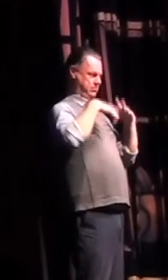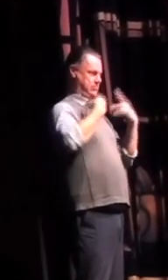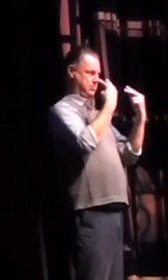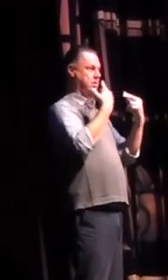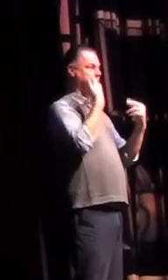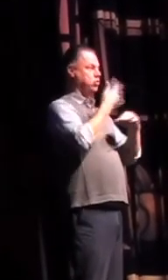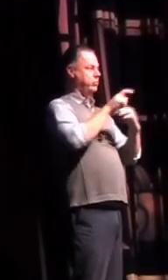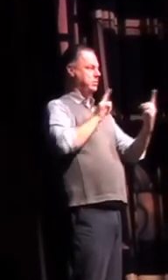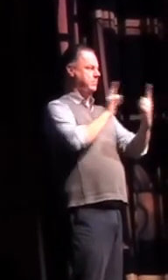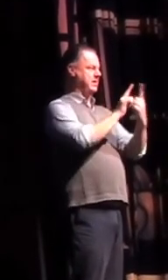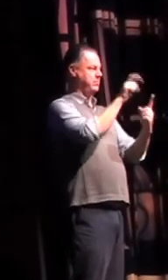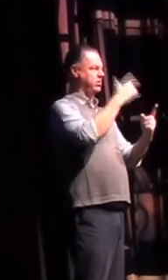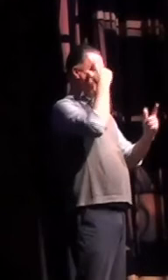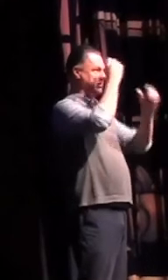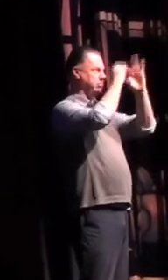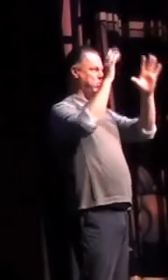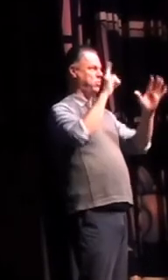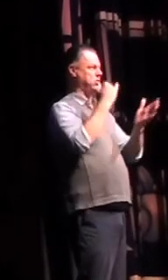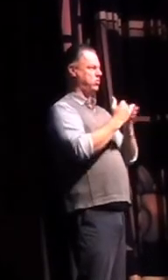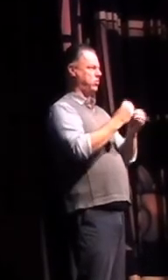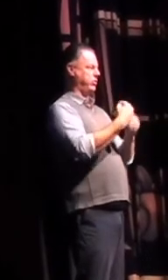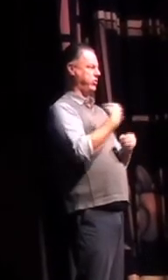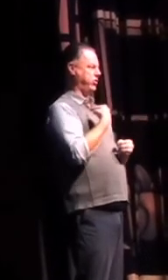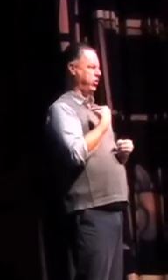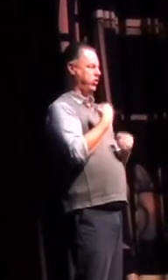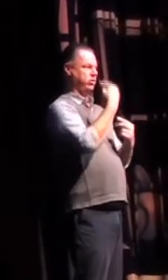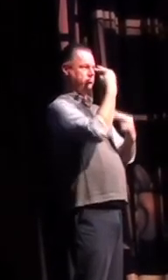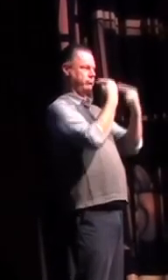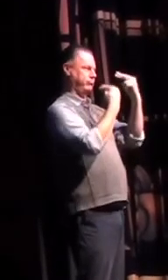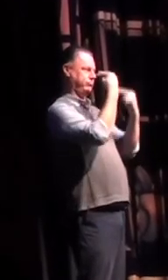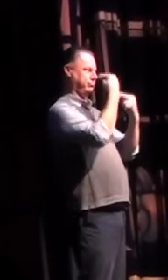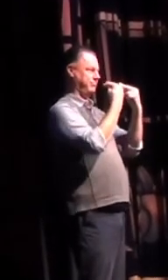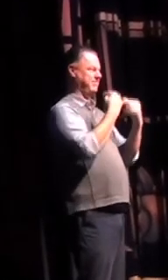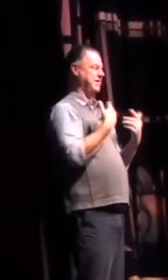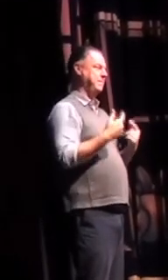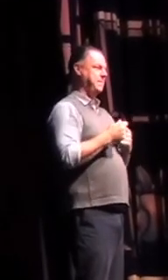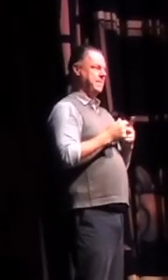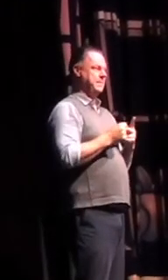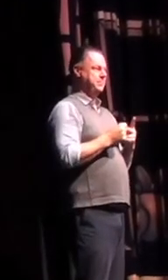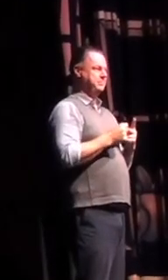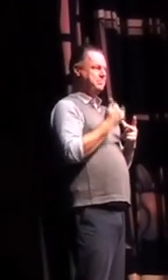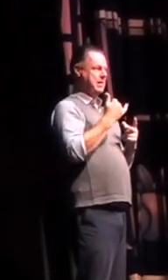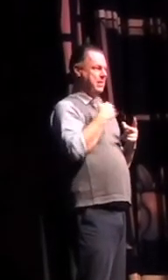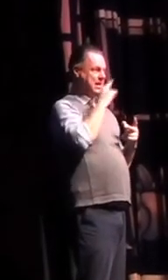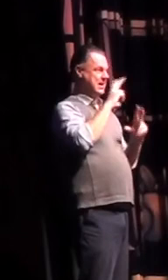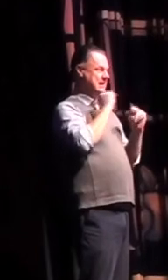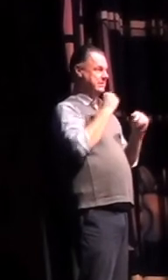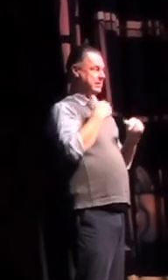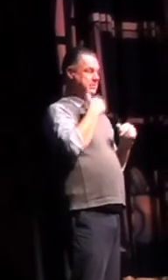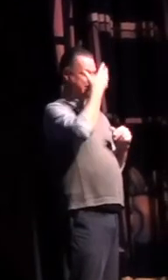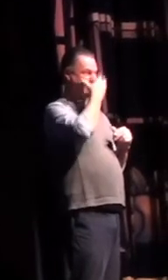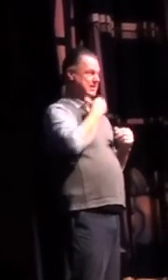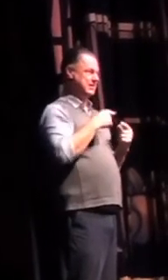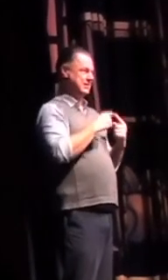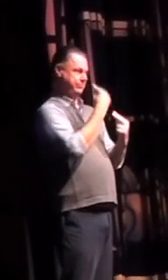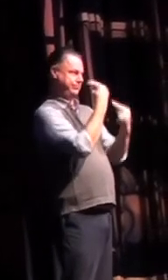new, they're thinking, why, what's wrong with you? Why do you look the way you do? possibly that I can't speak for myself. Yeah.